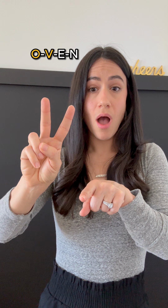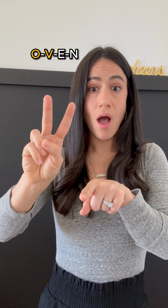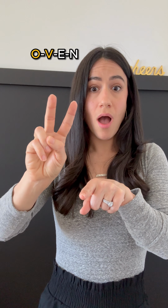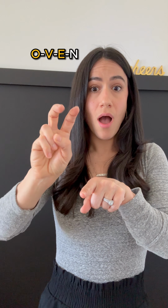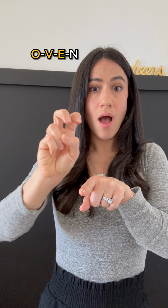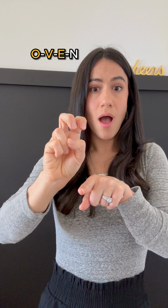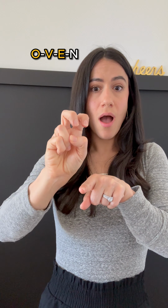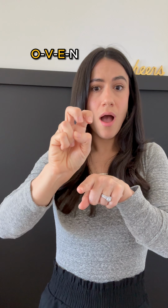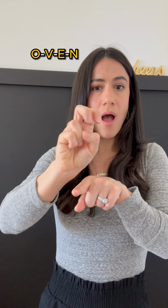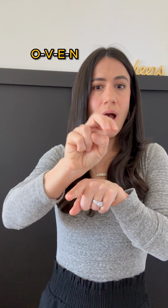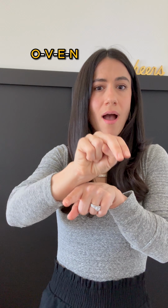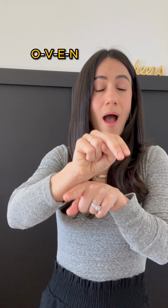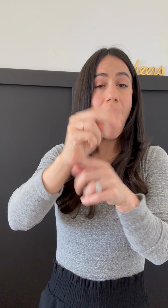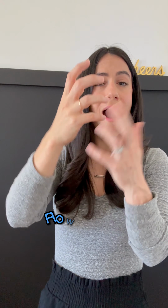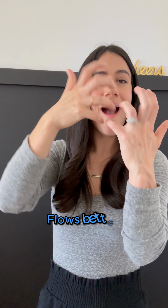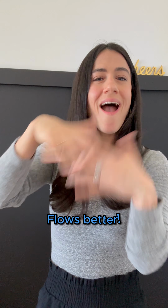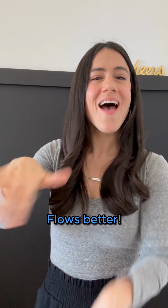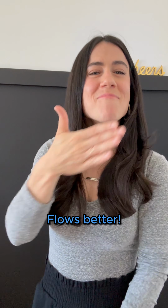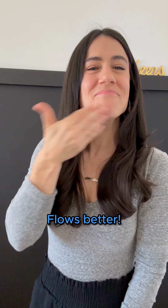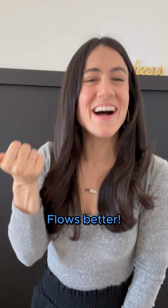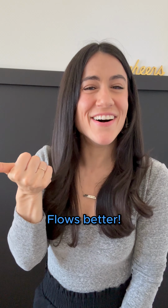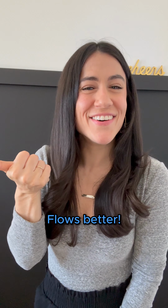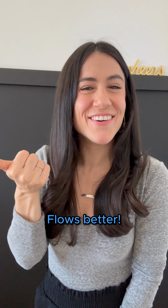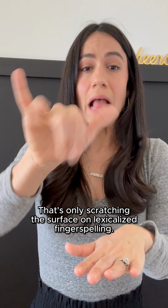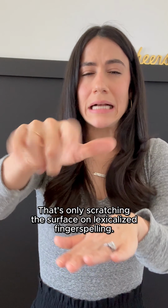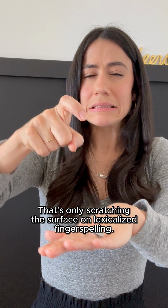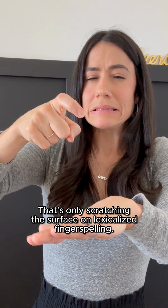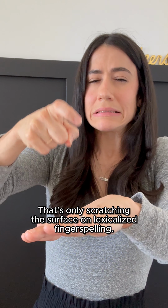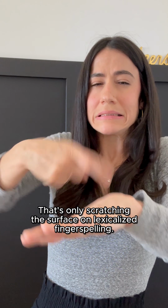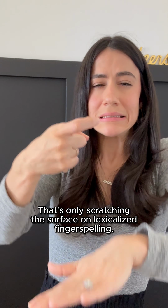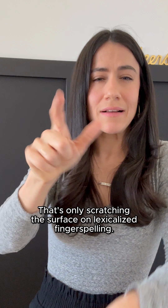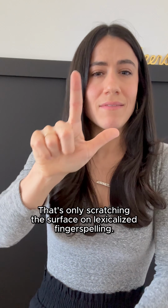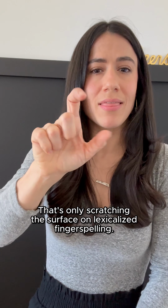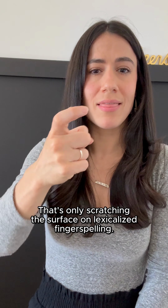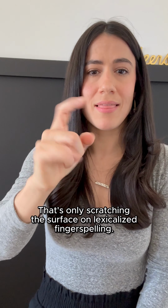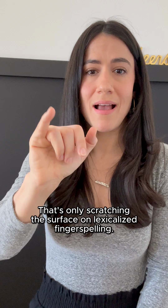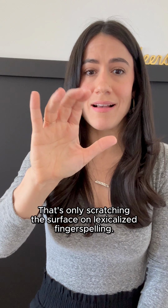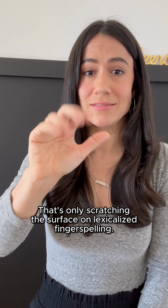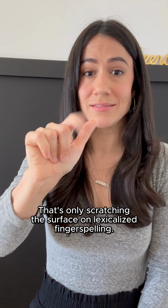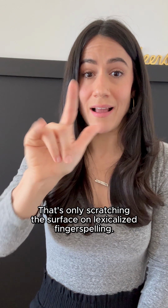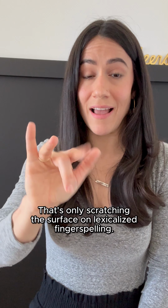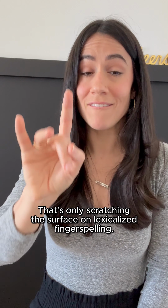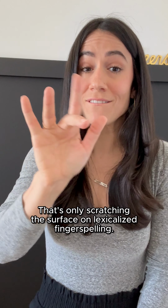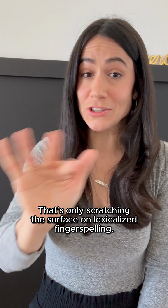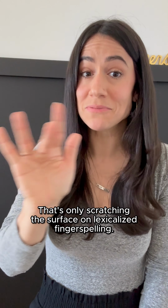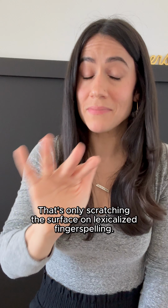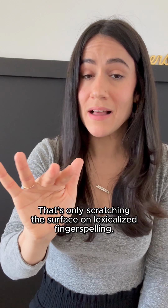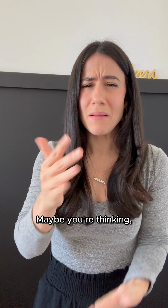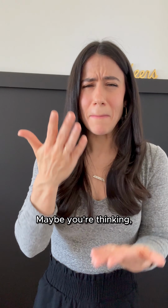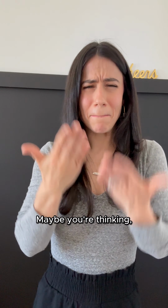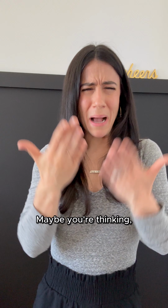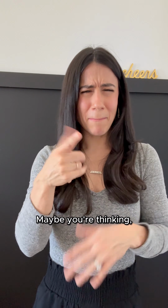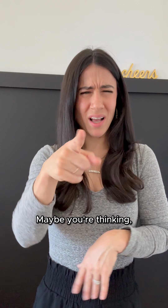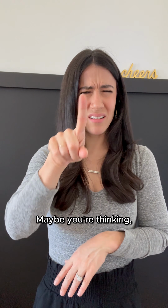to E to N flows better. That's only scratching the surface on lexicalized fingerspelling. Maybe you're